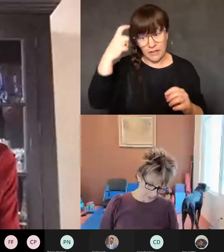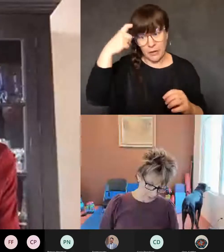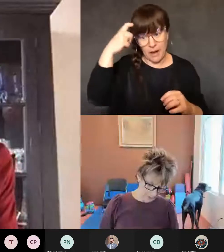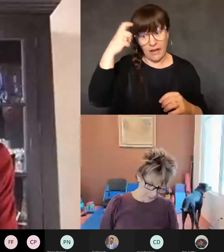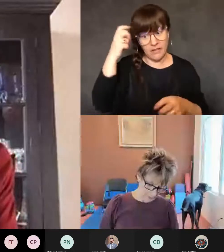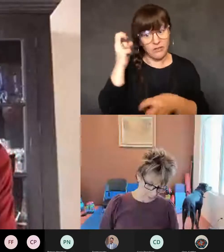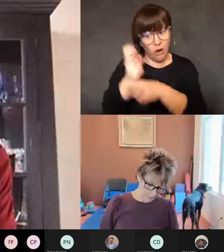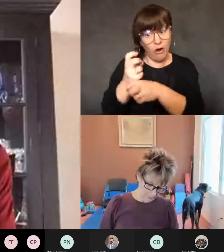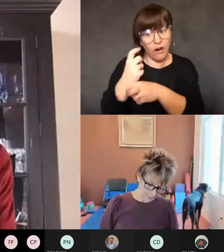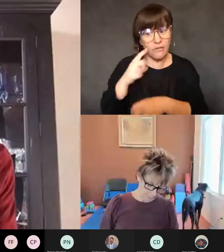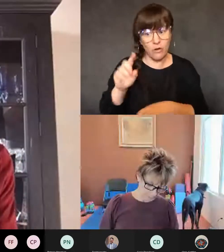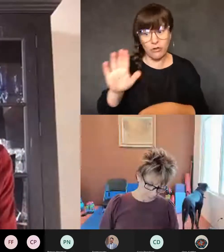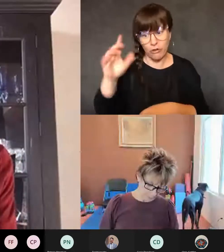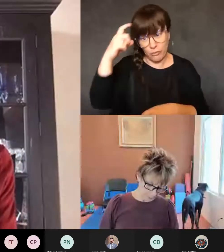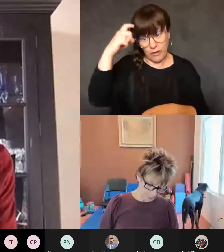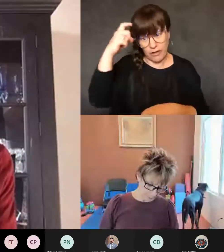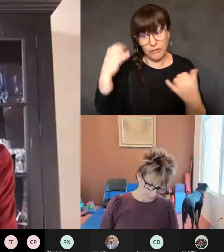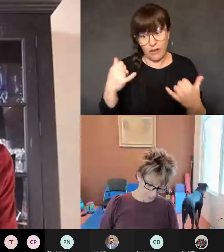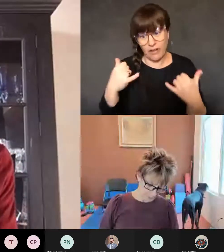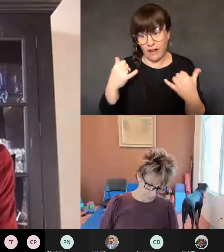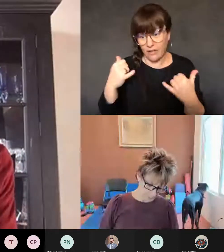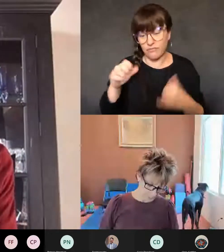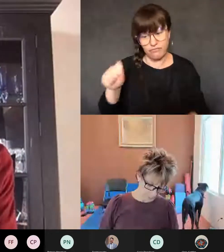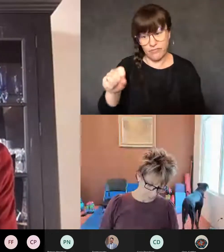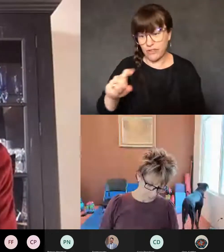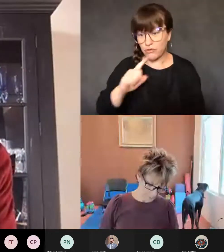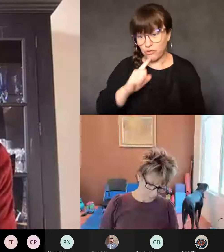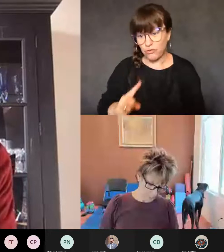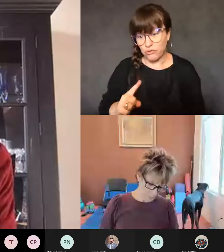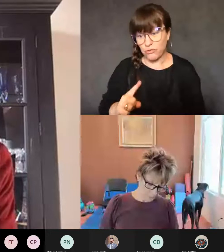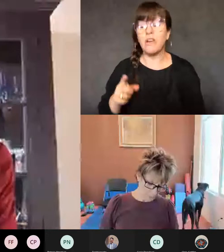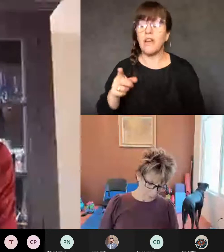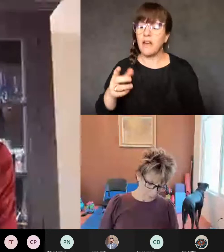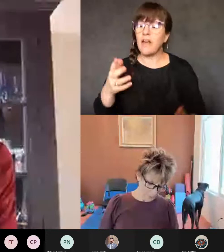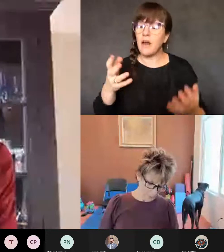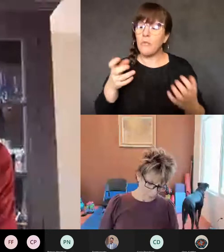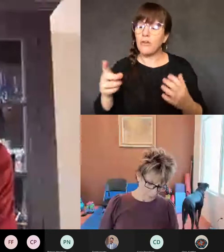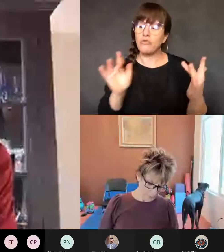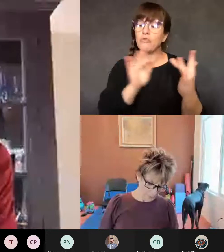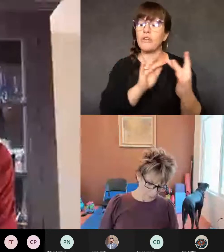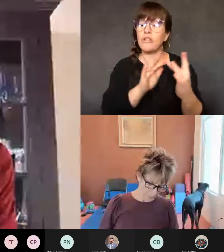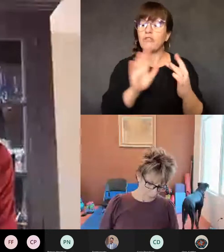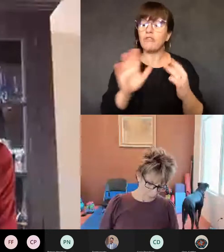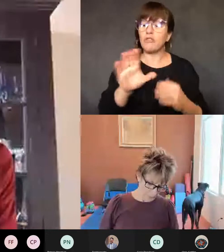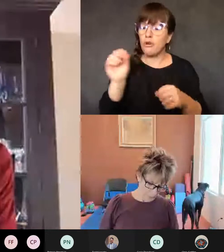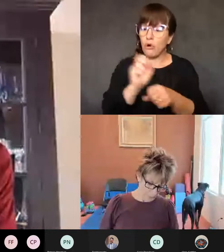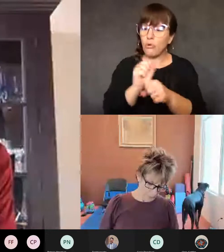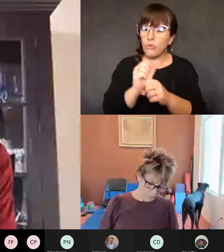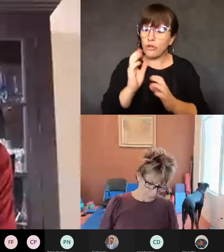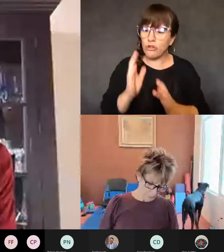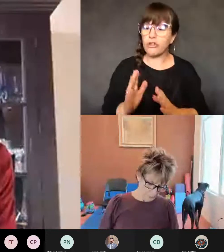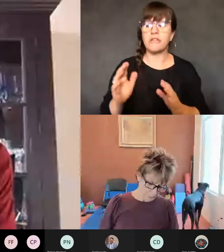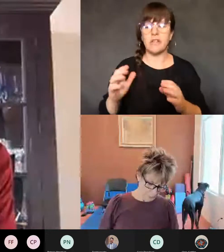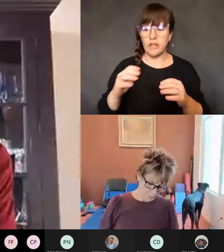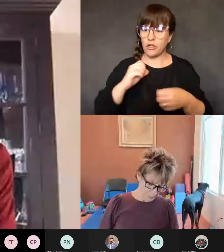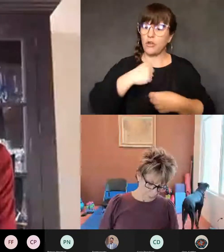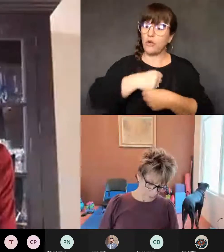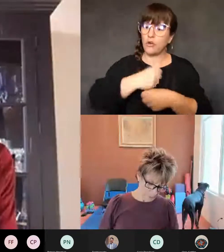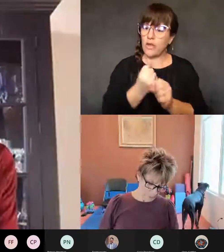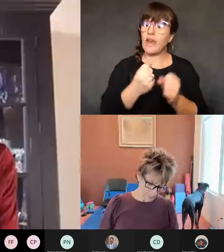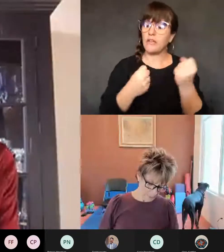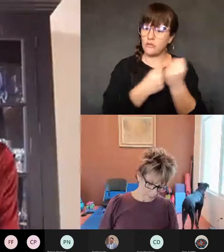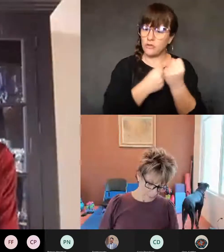And reach out to your colleagues and your friends and everything, and try to create that supportive network. If there's anything I can do, please